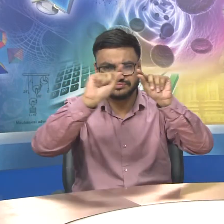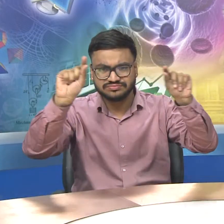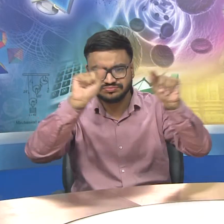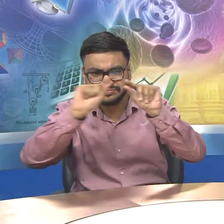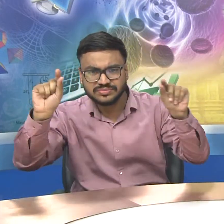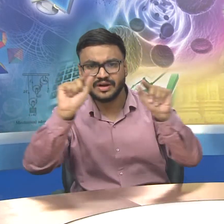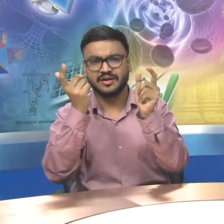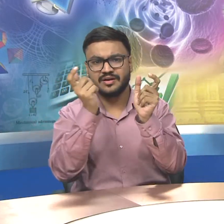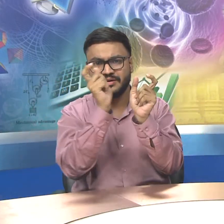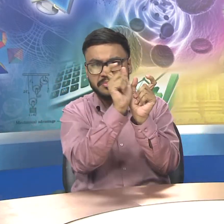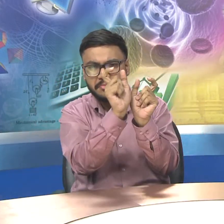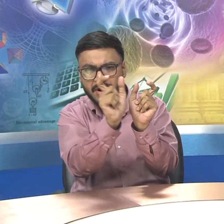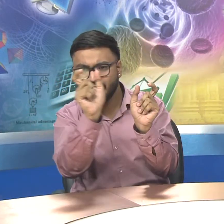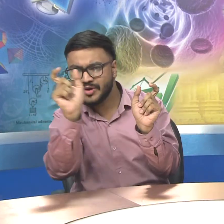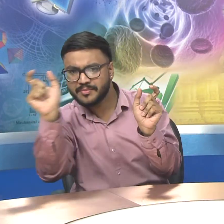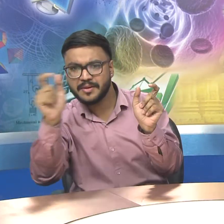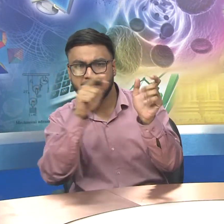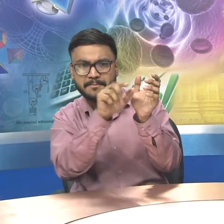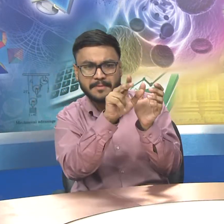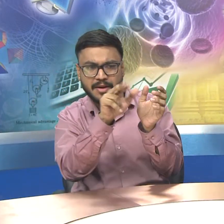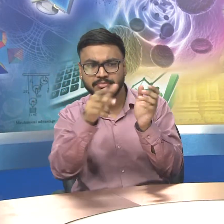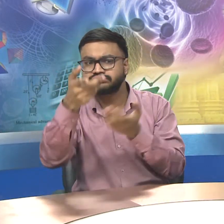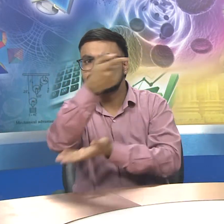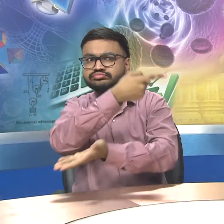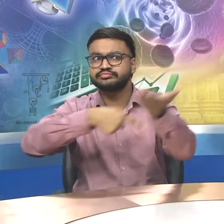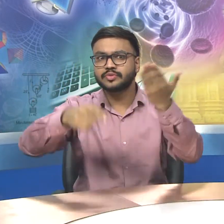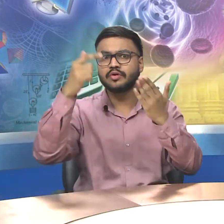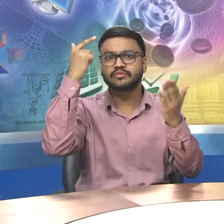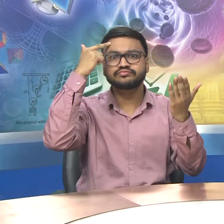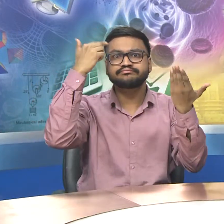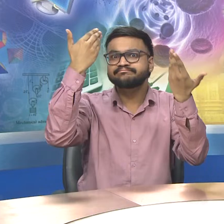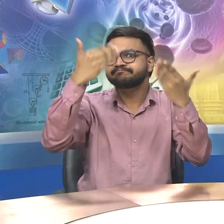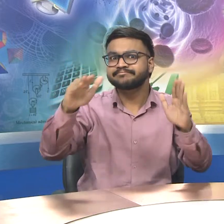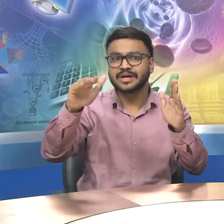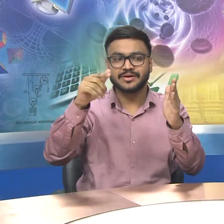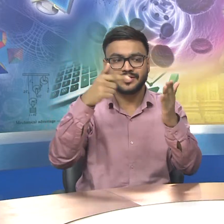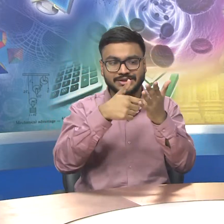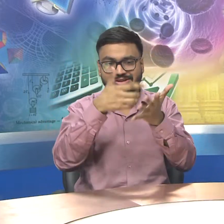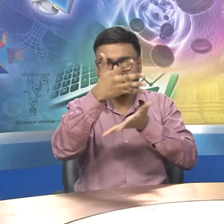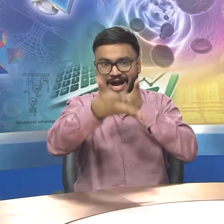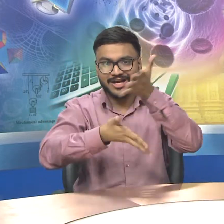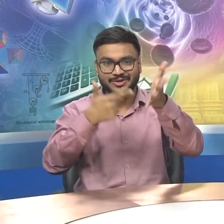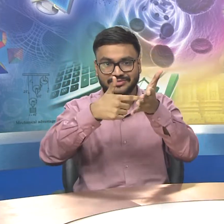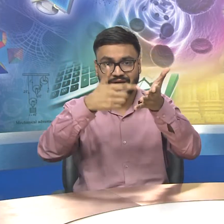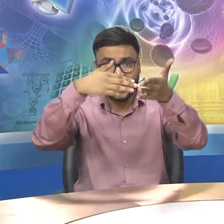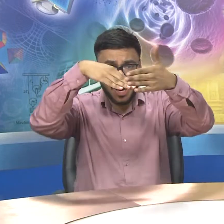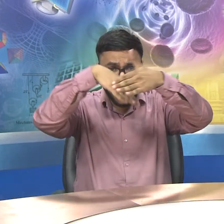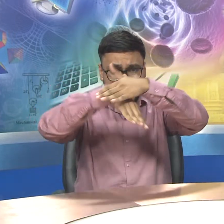you will begin to figure out the meaning of signs in comparison to spoken language